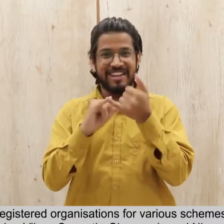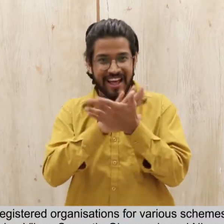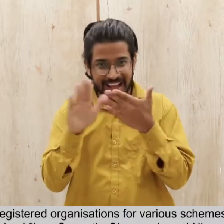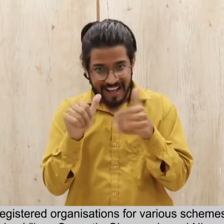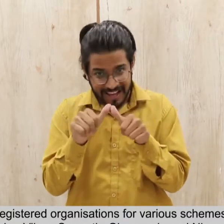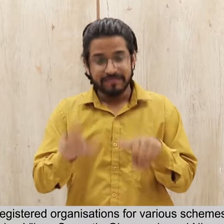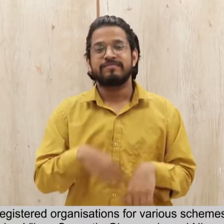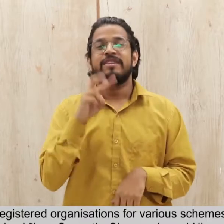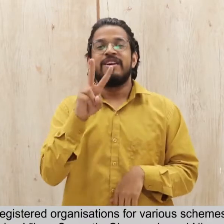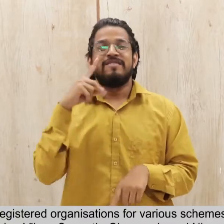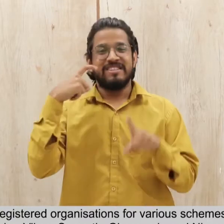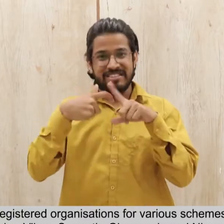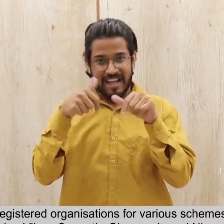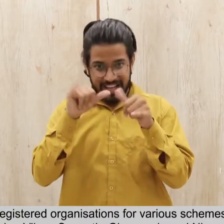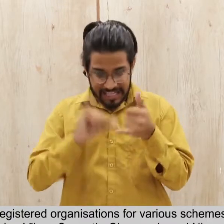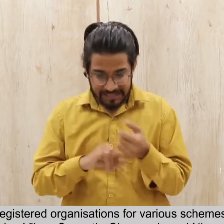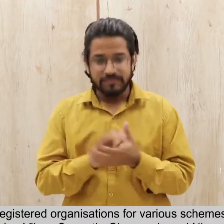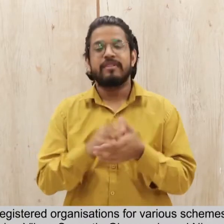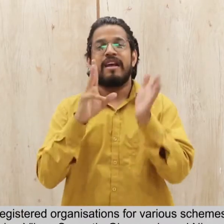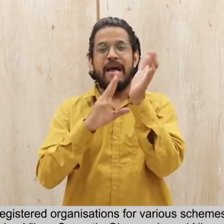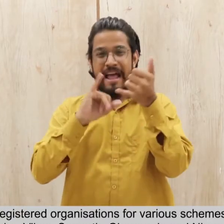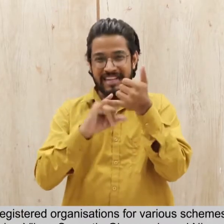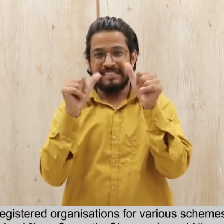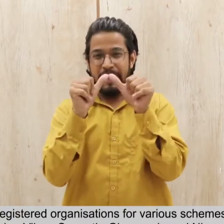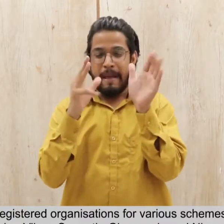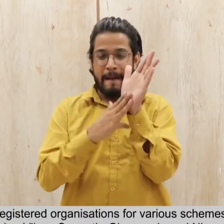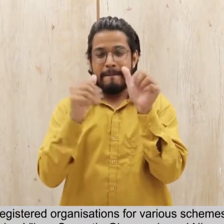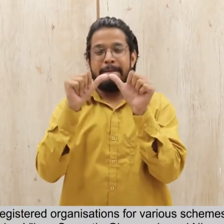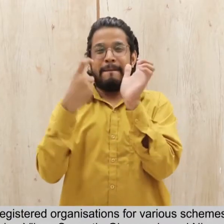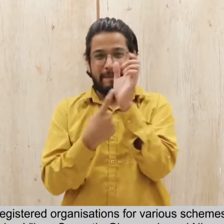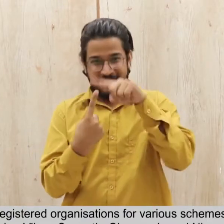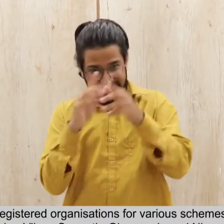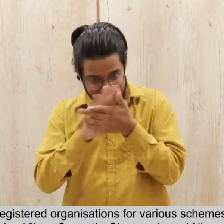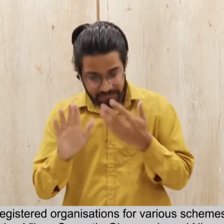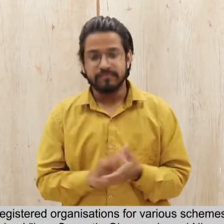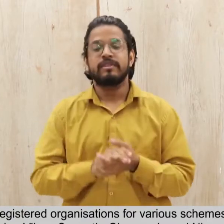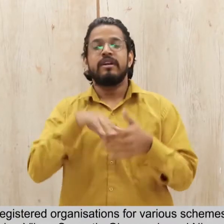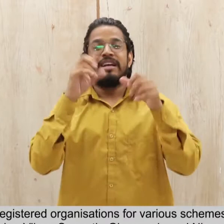Vikas, Samarth, Garonda and Niramaya.